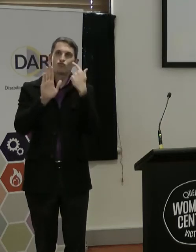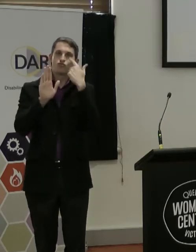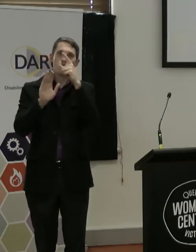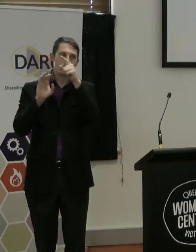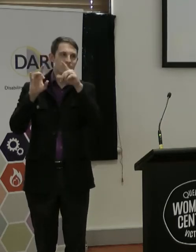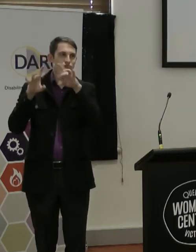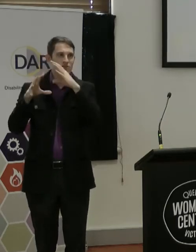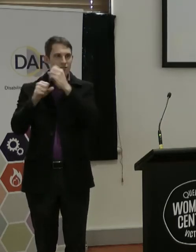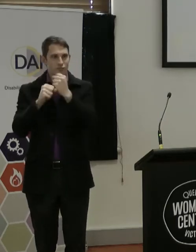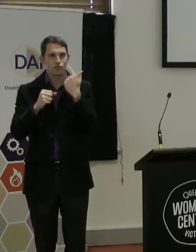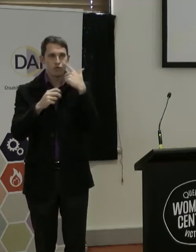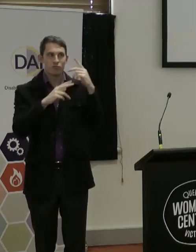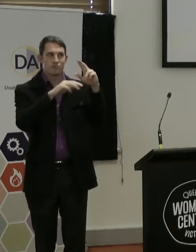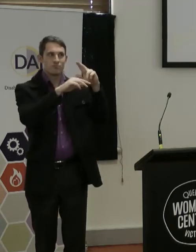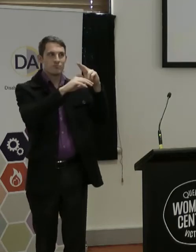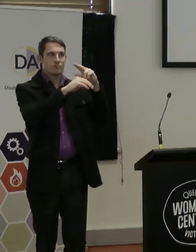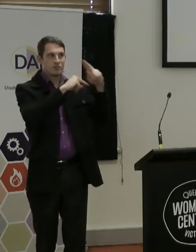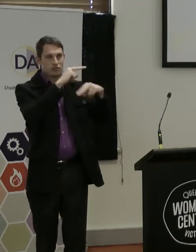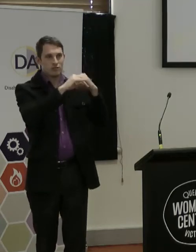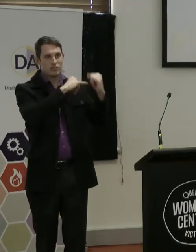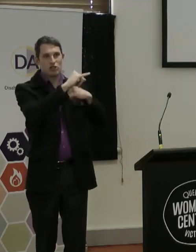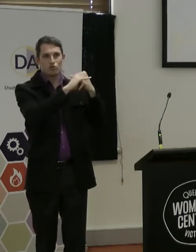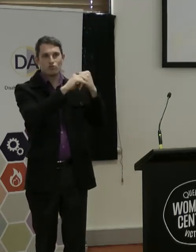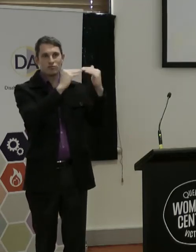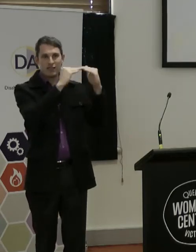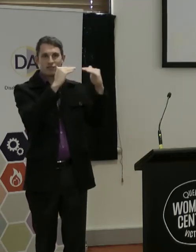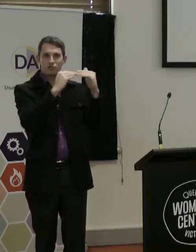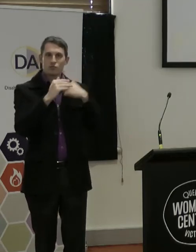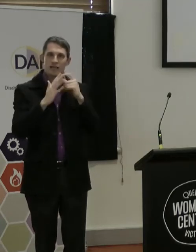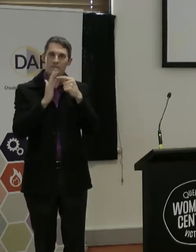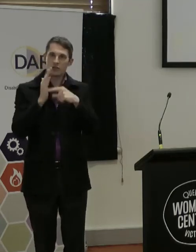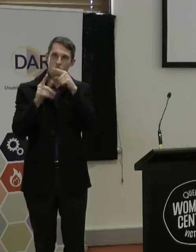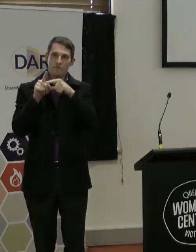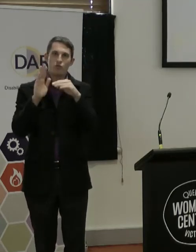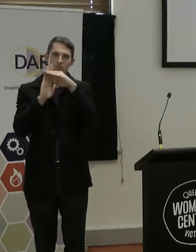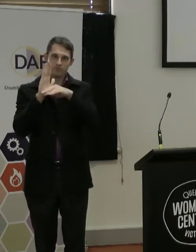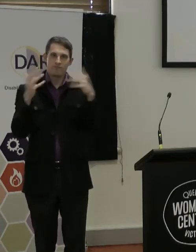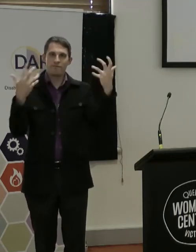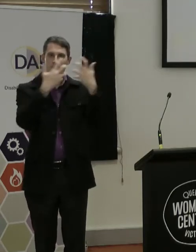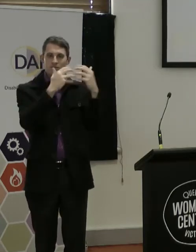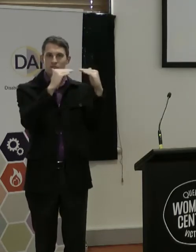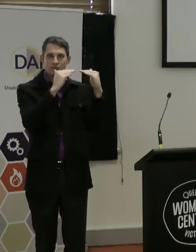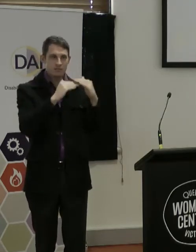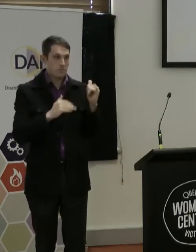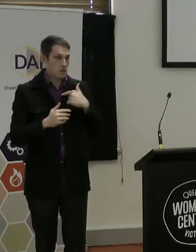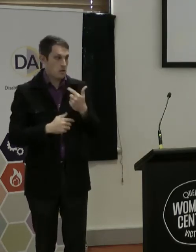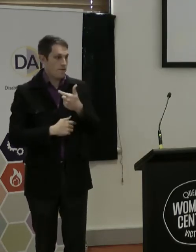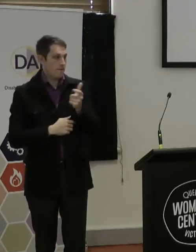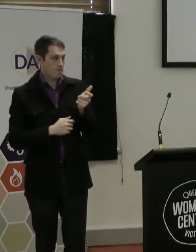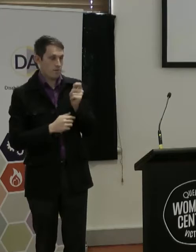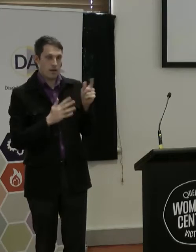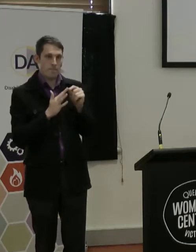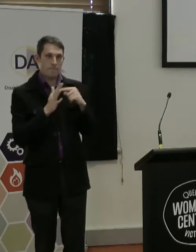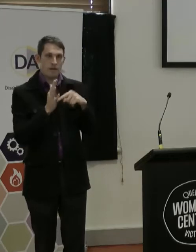internationally, and we expect you to do what is set out in this report. So on that note, I might just hand back over to you, Patrick, to talk